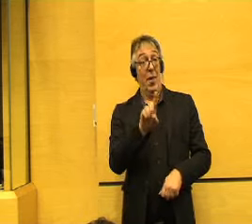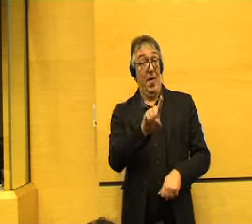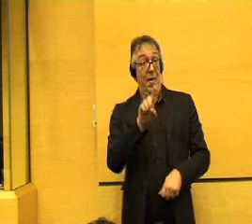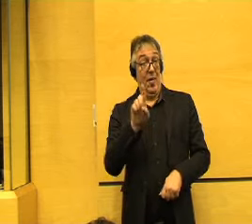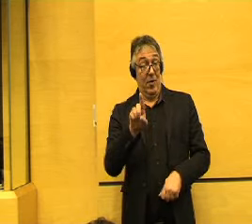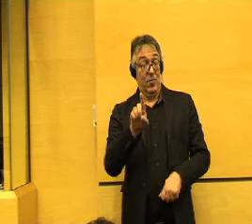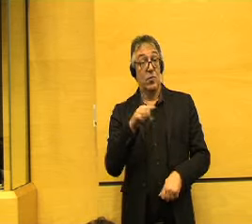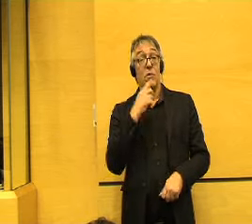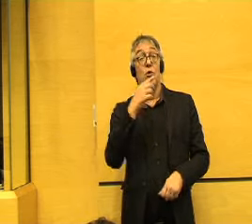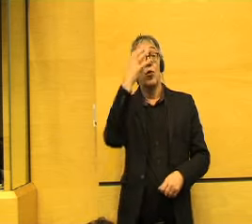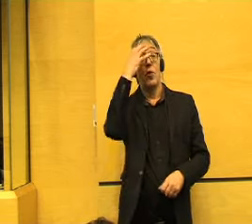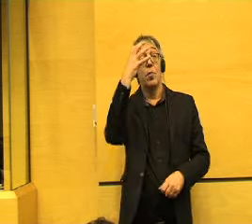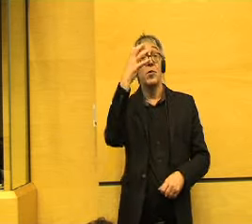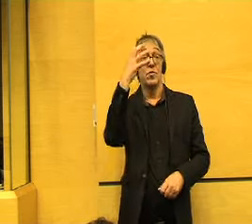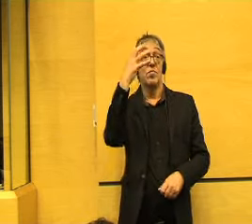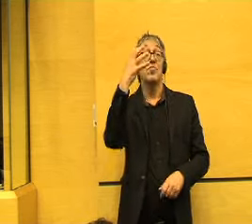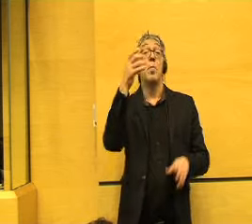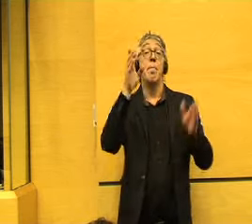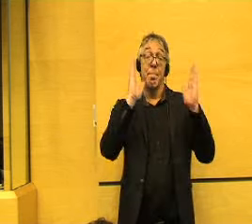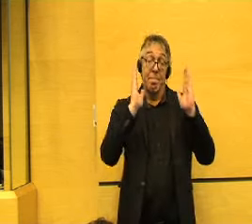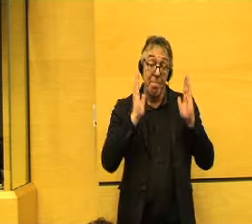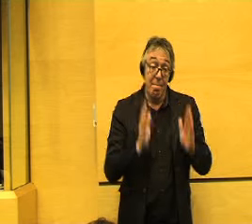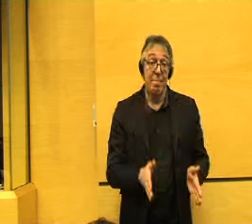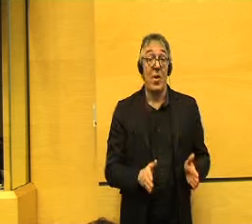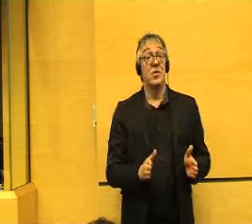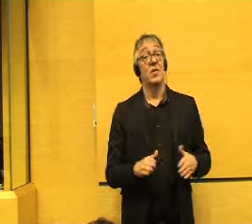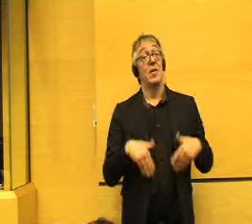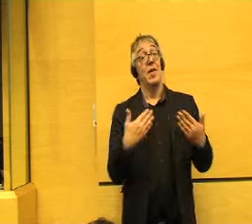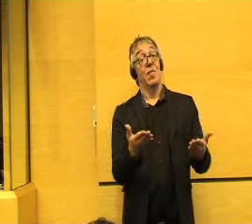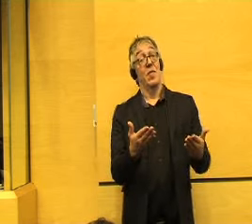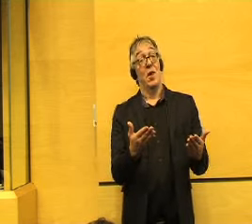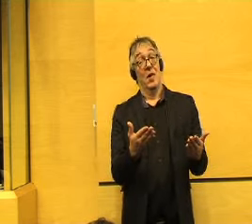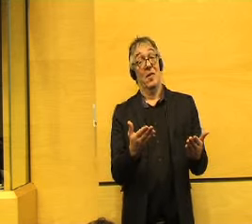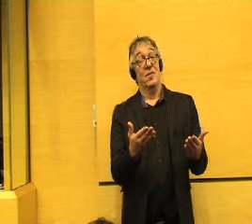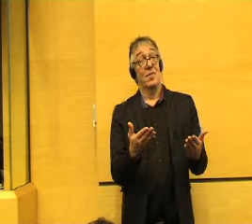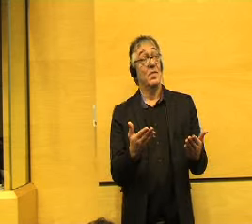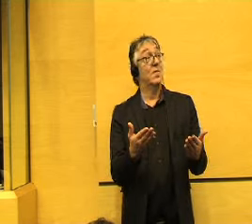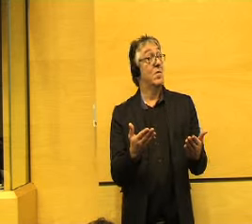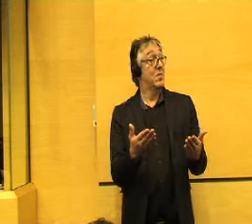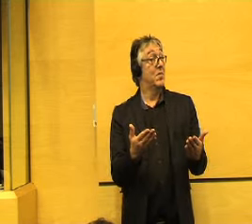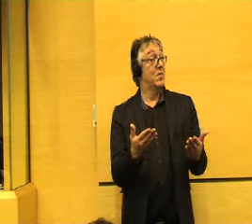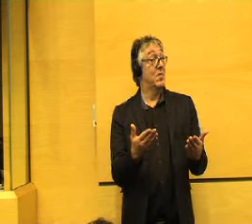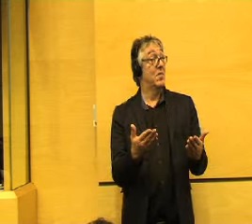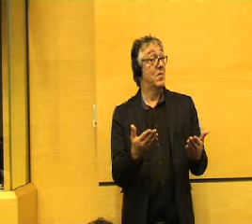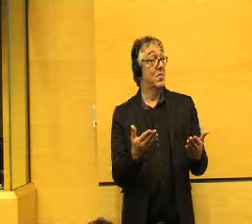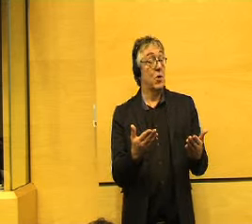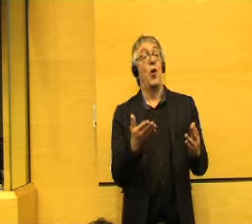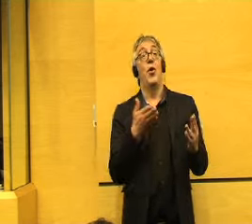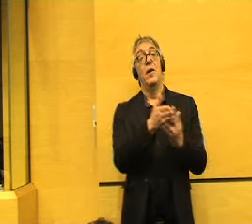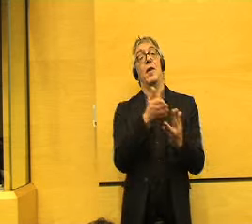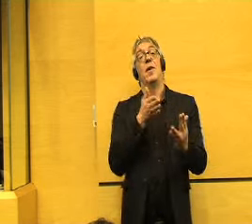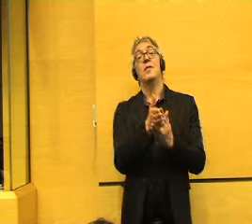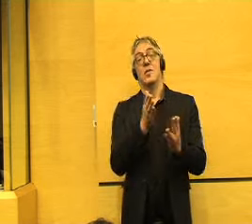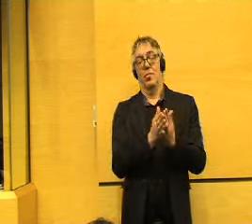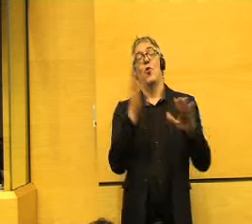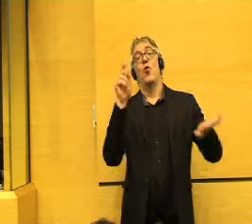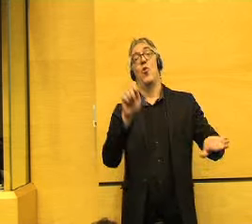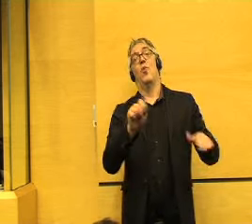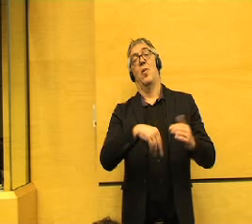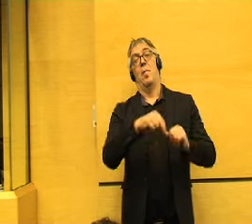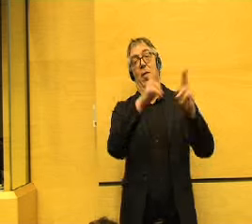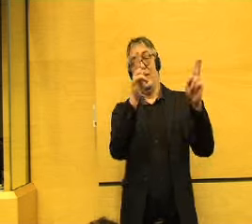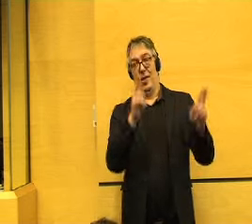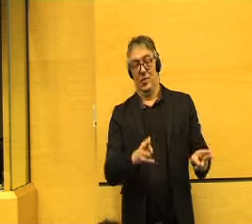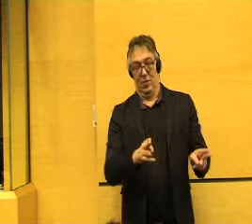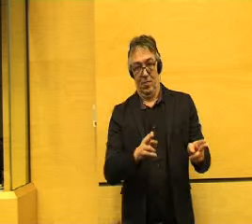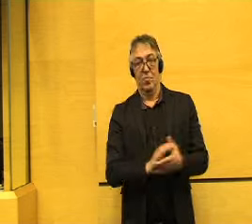shall provide accessible facility and environment for persons with disabilities. Court buildings are